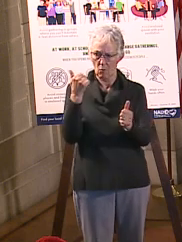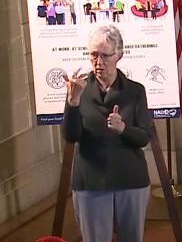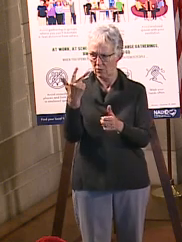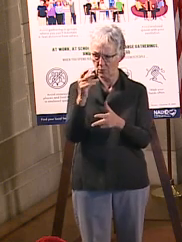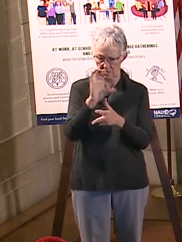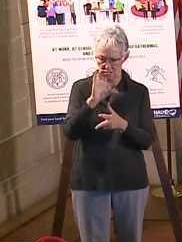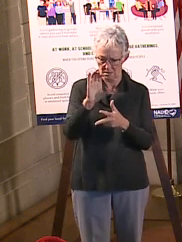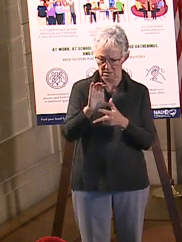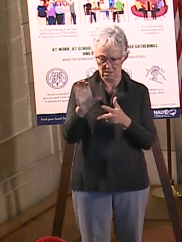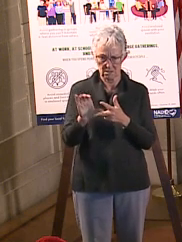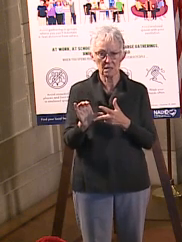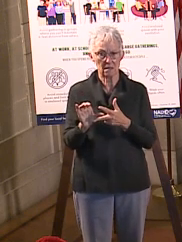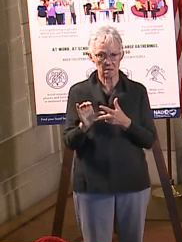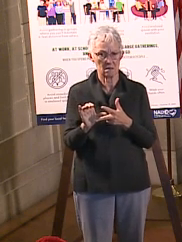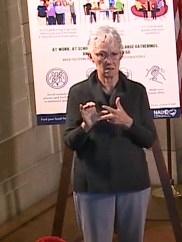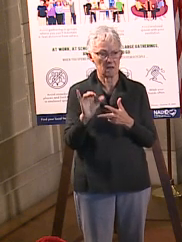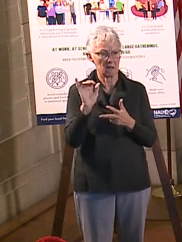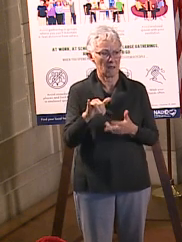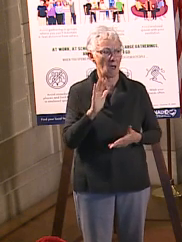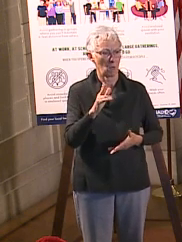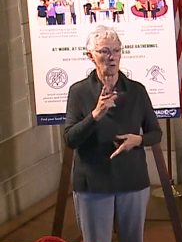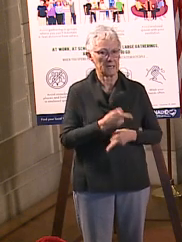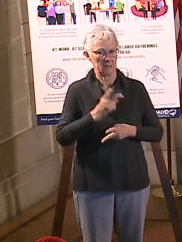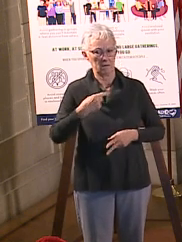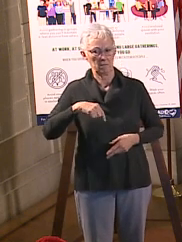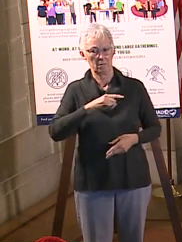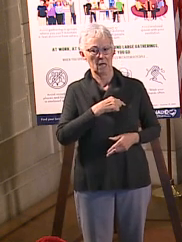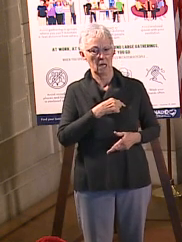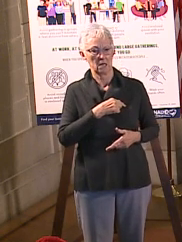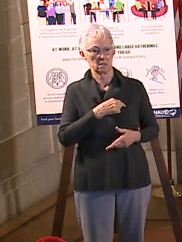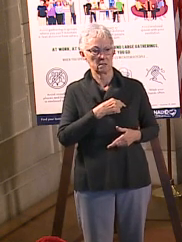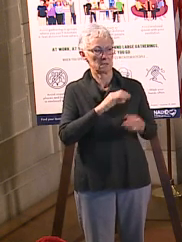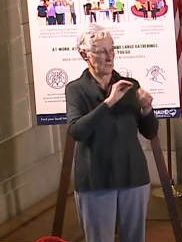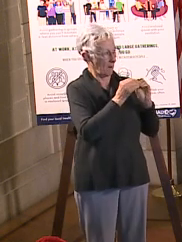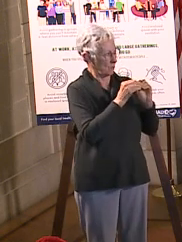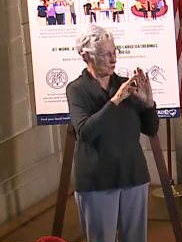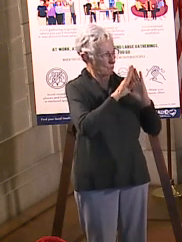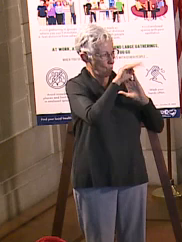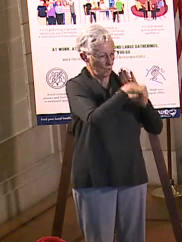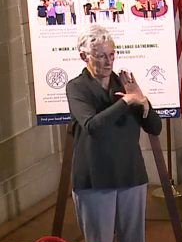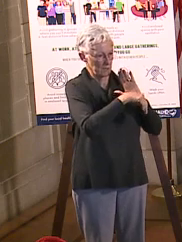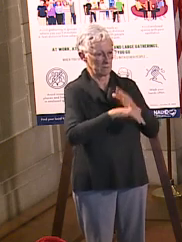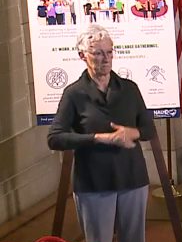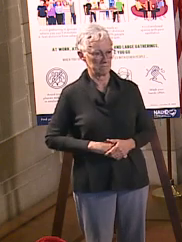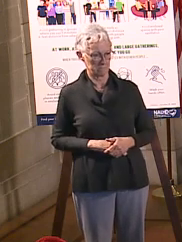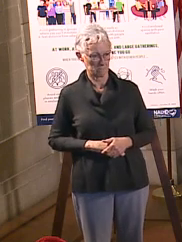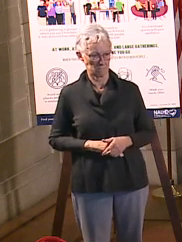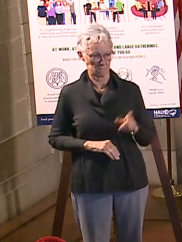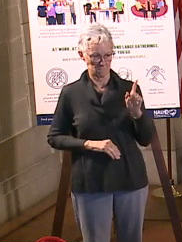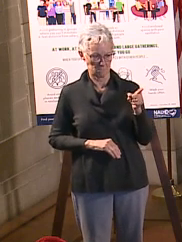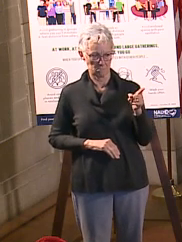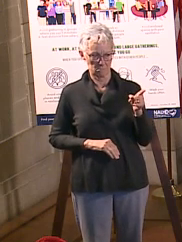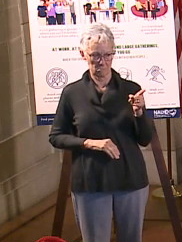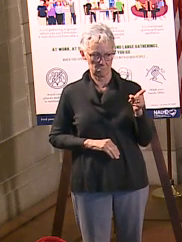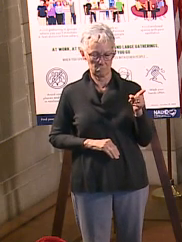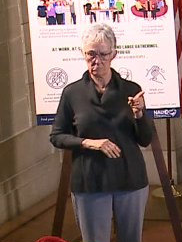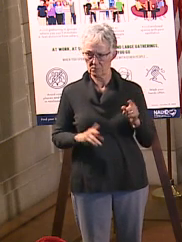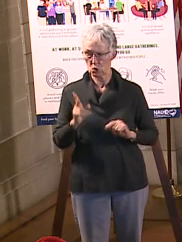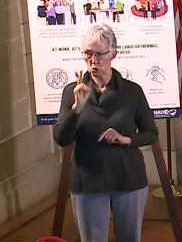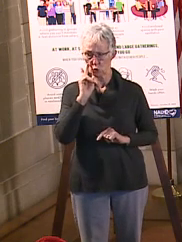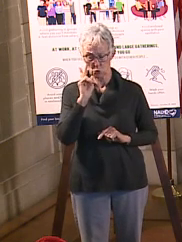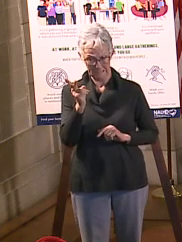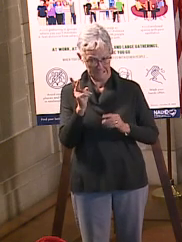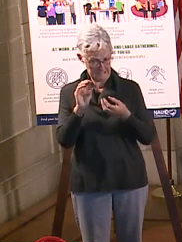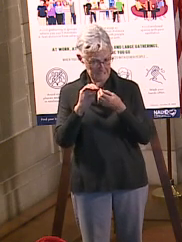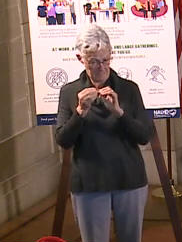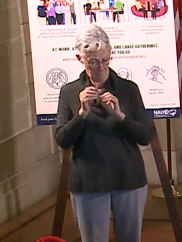all things that help make sure that you can be healthy for the holiday season. Have you seen an uptick in testing? Have we seen an